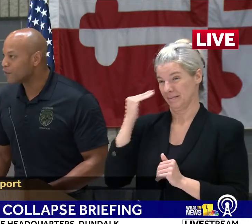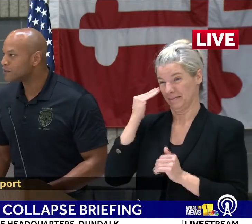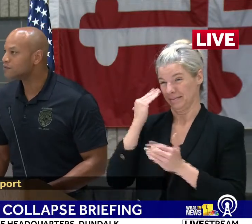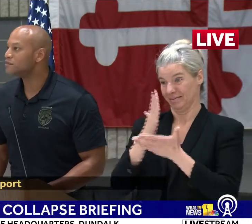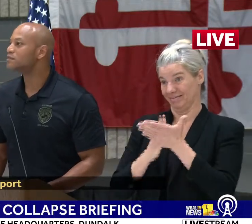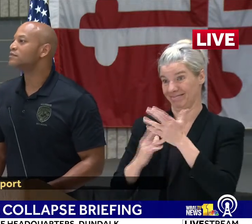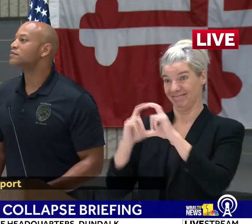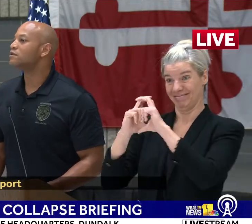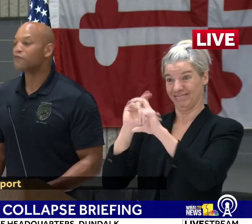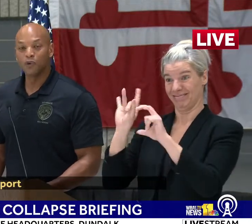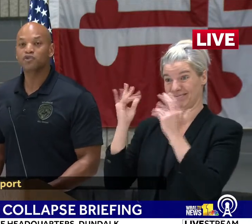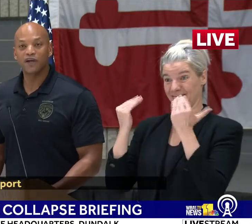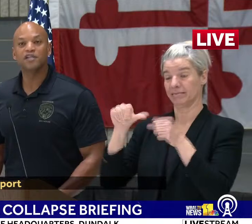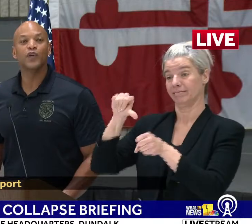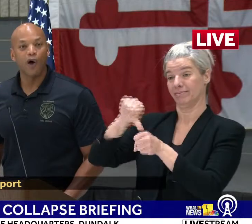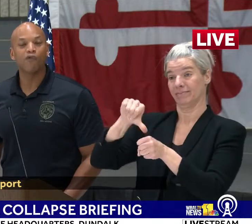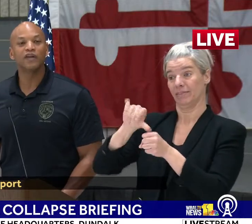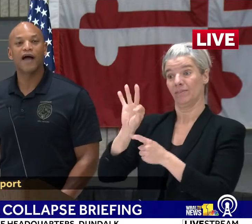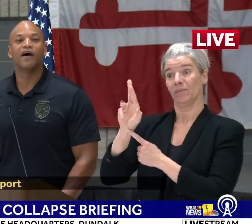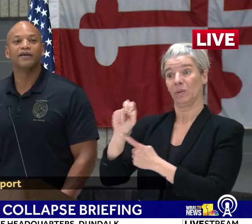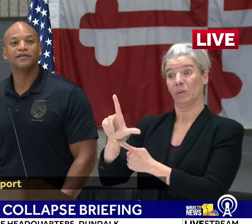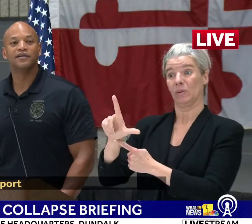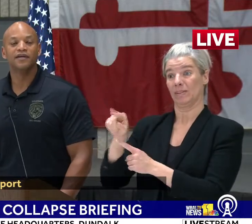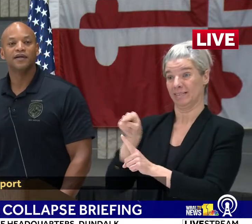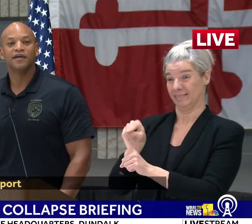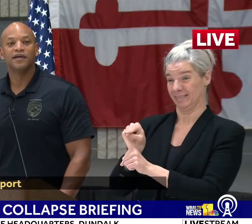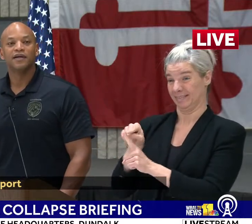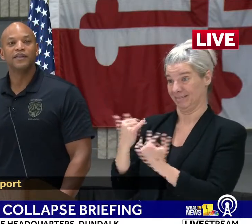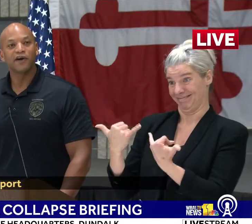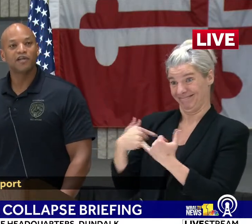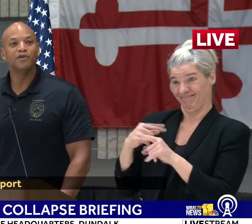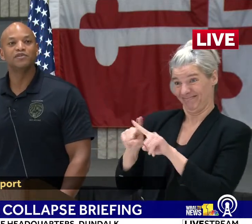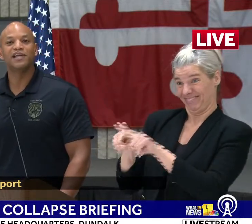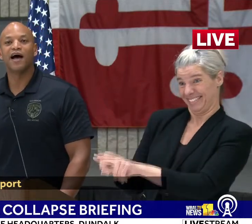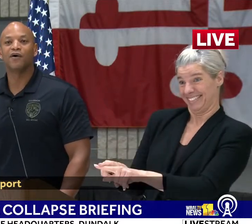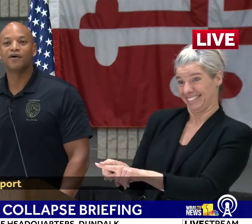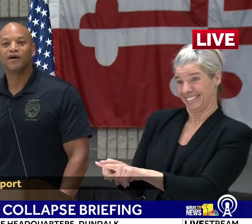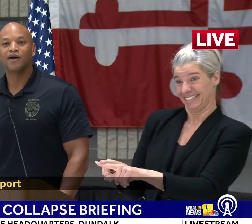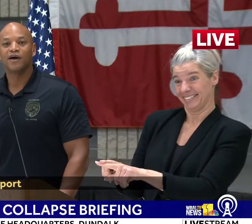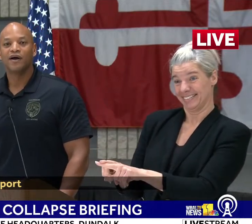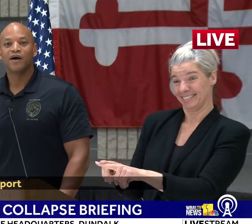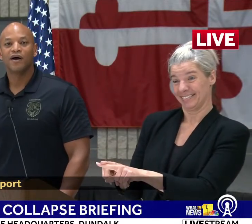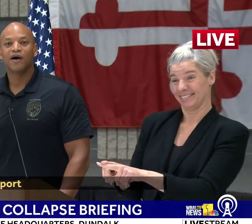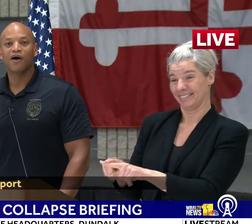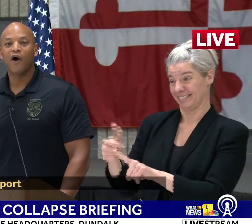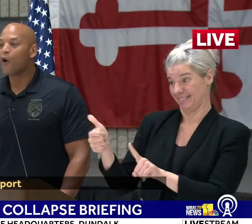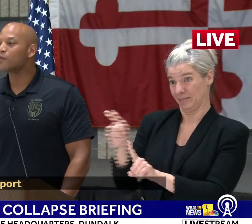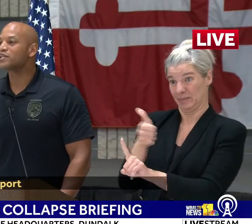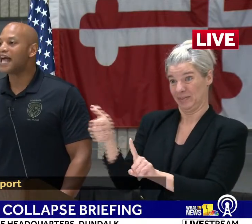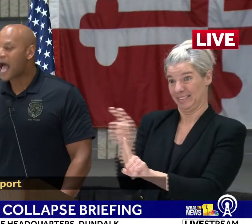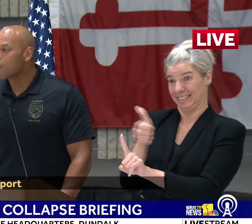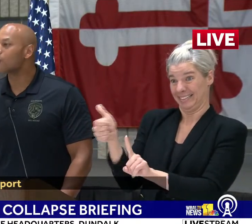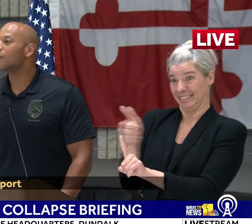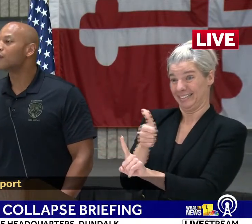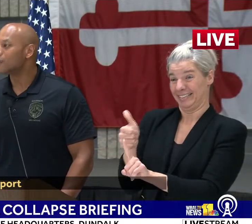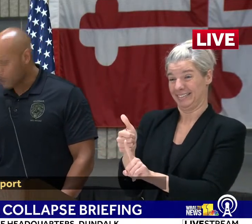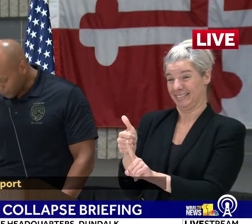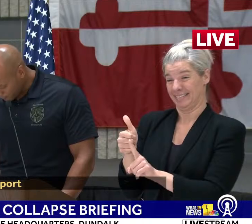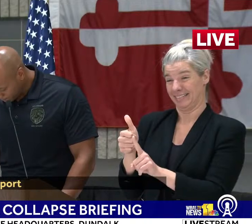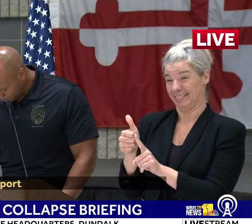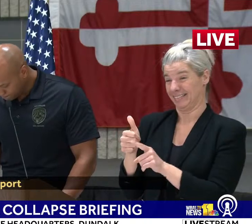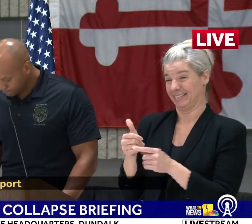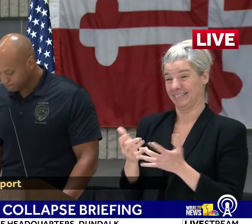that are carrying fuel, the fuel trucks that we all rely on, their commutes now are almost an